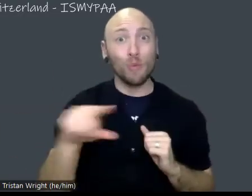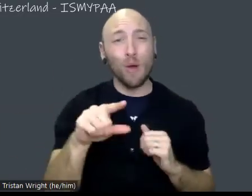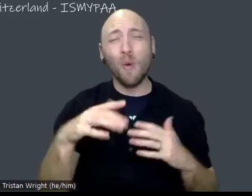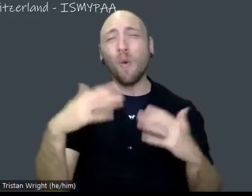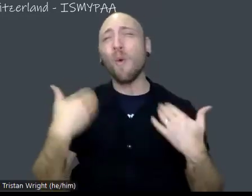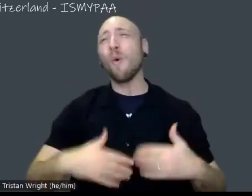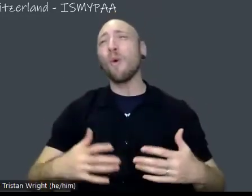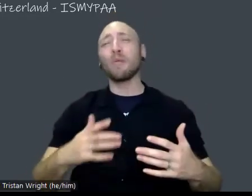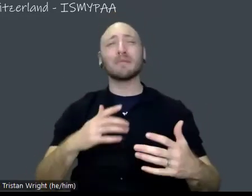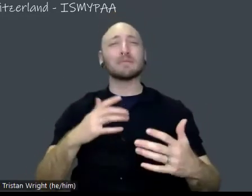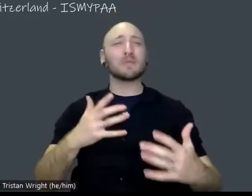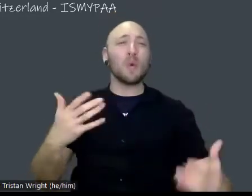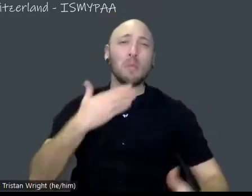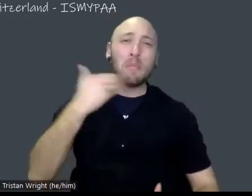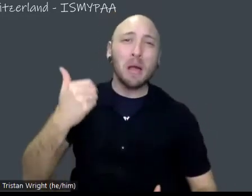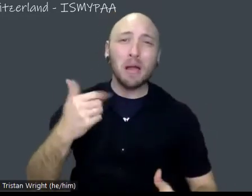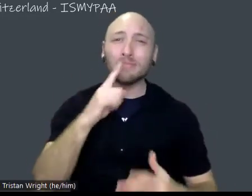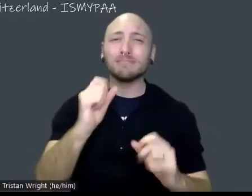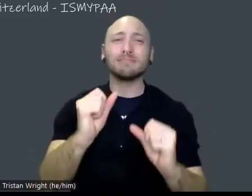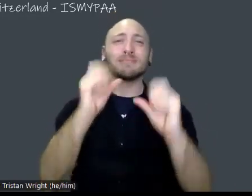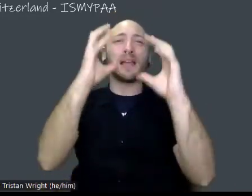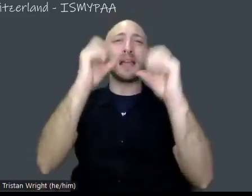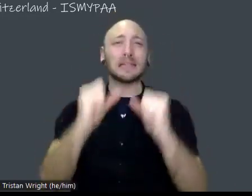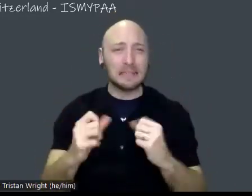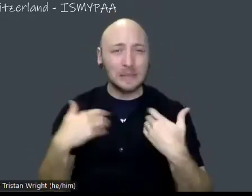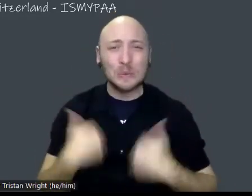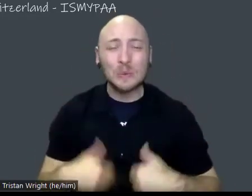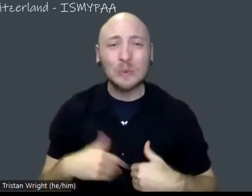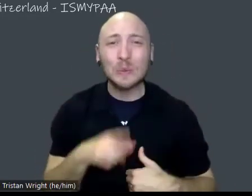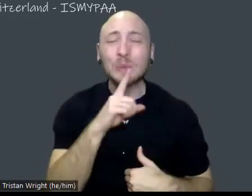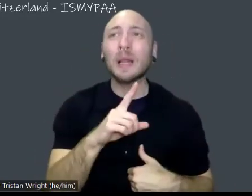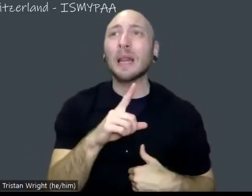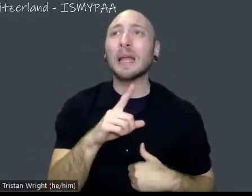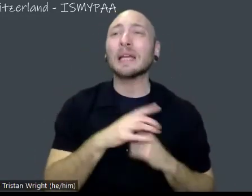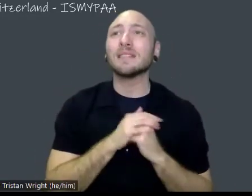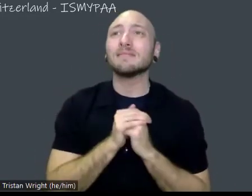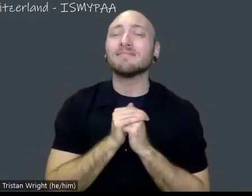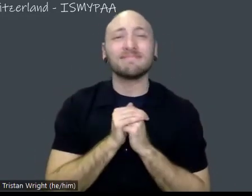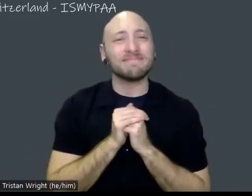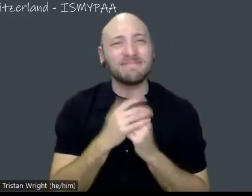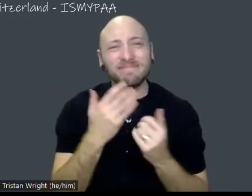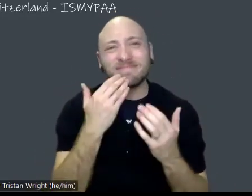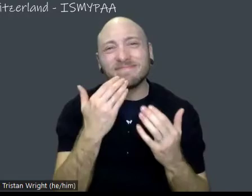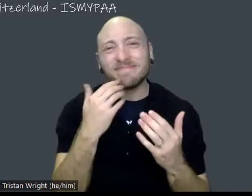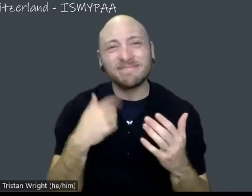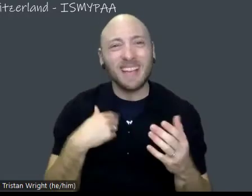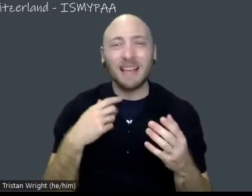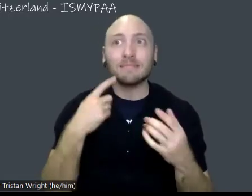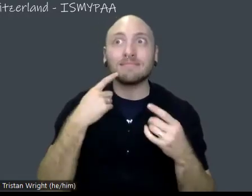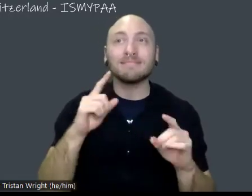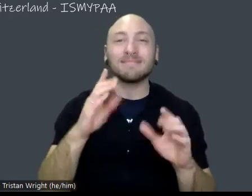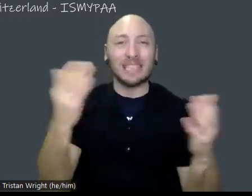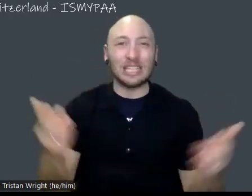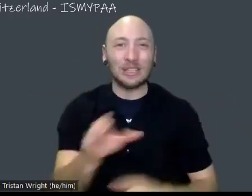better, amazing. And I'm really glad I finally made it. And